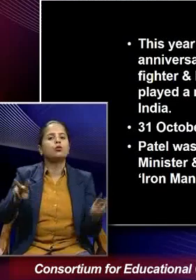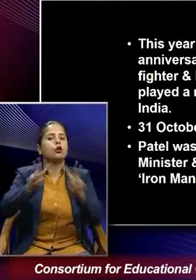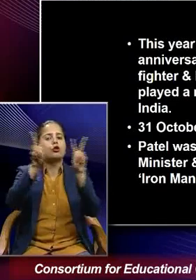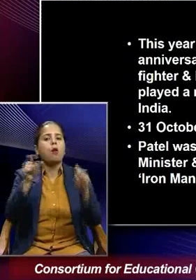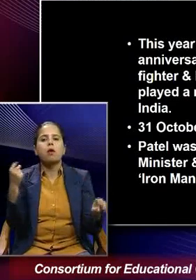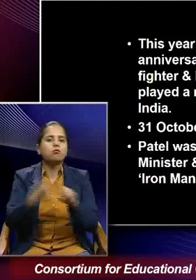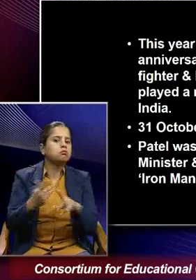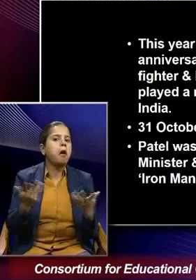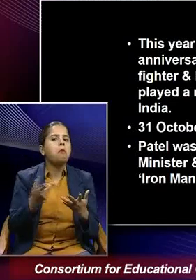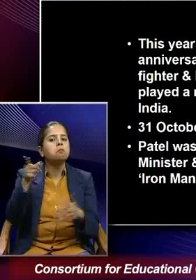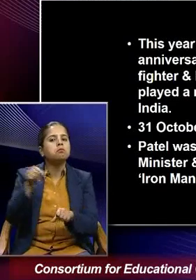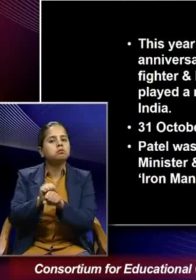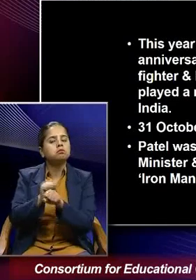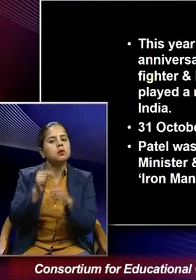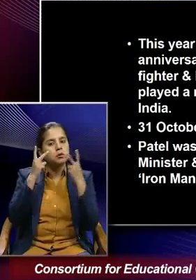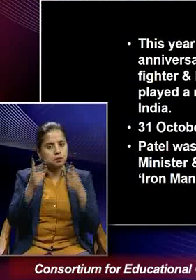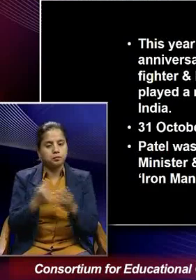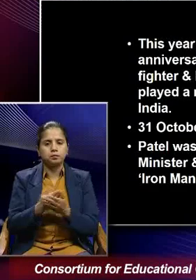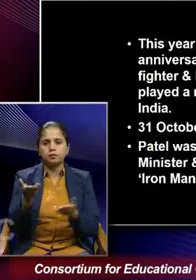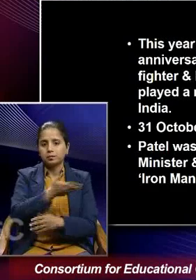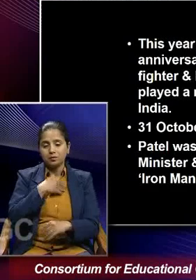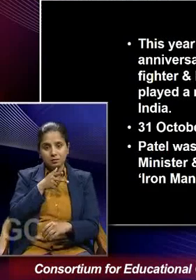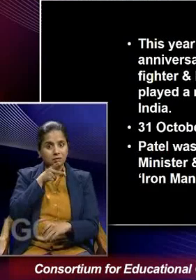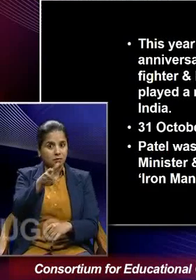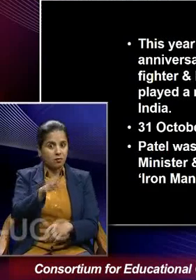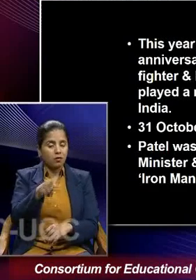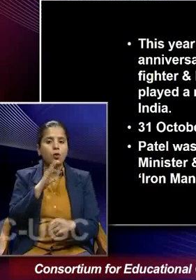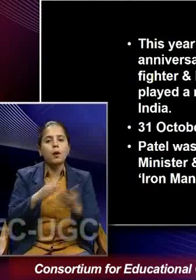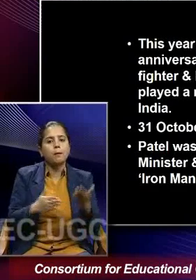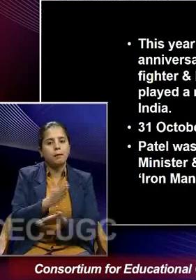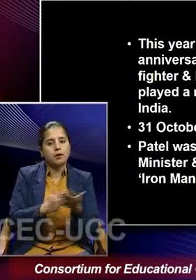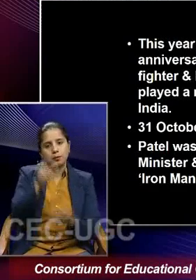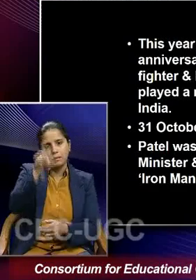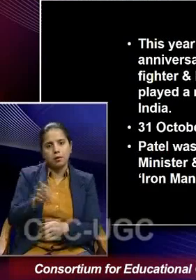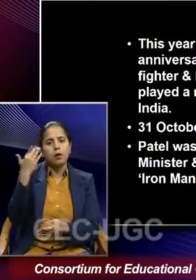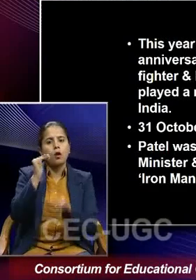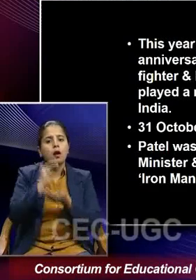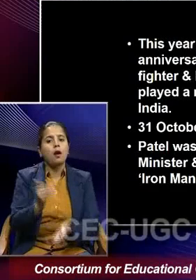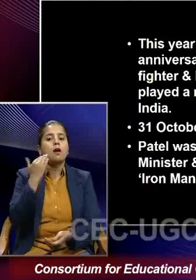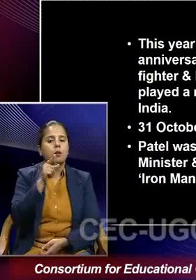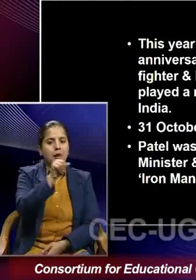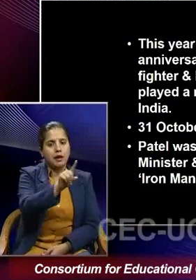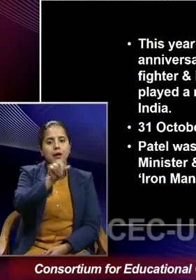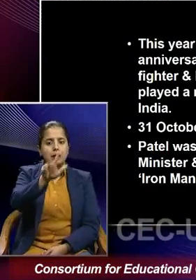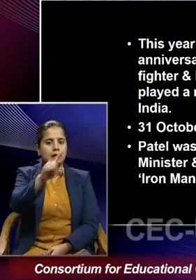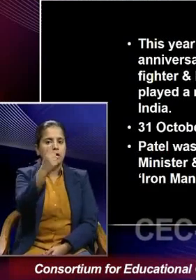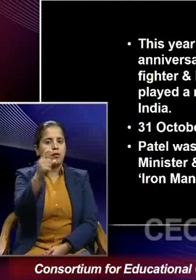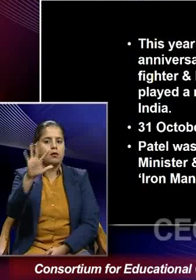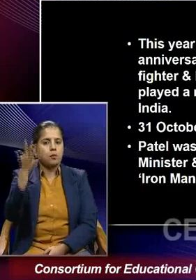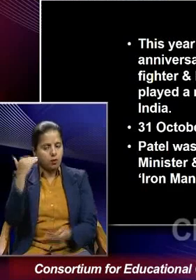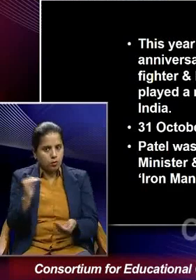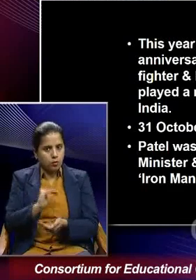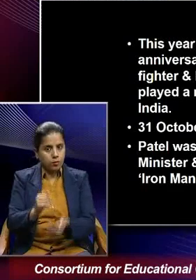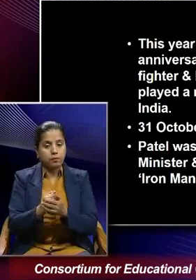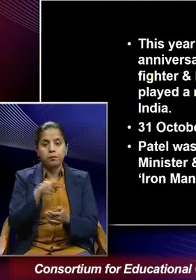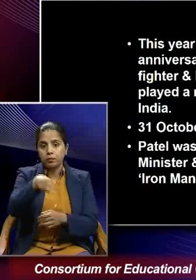well. As I told you that it is the birth anniversary of Patel, who was born in 1875 and served